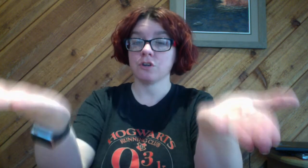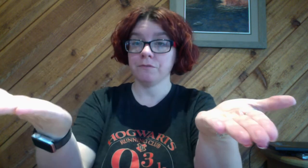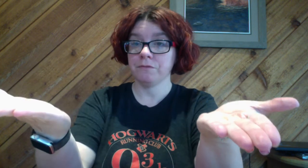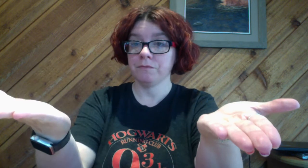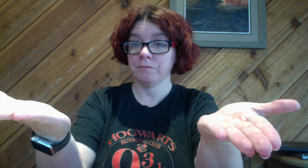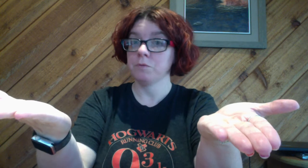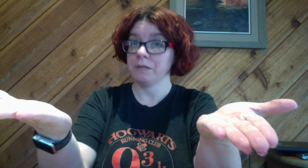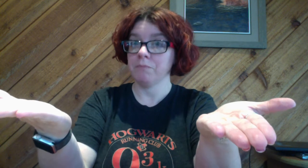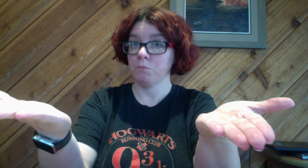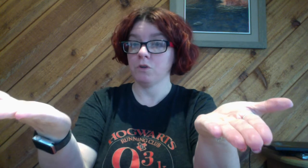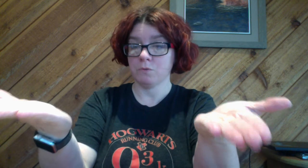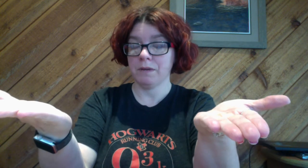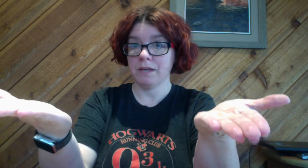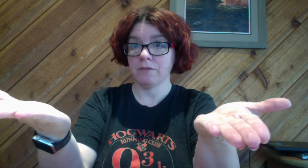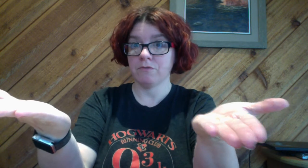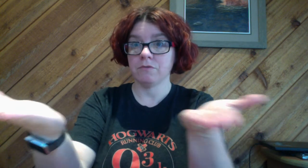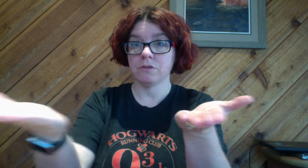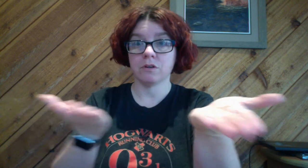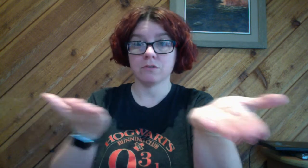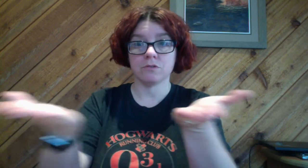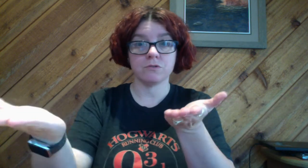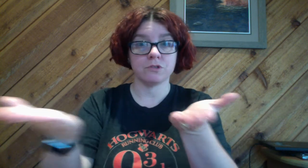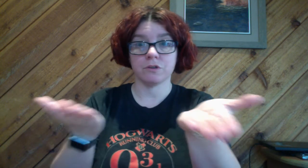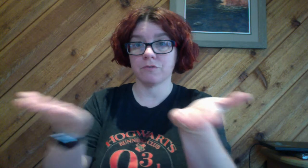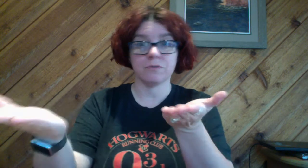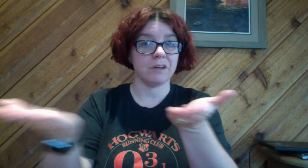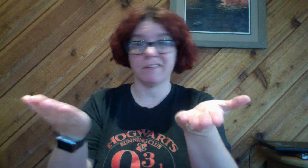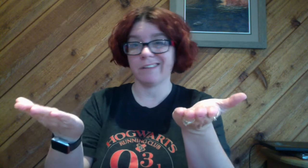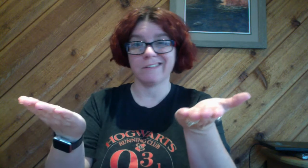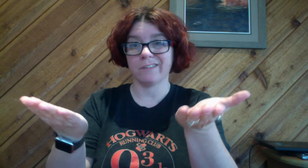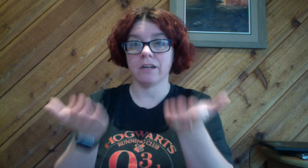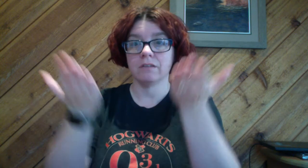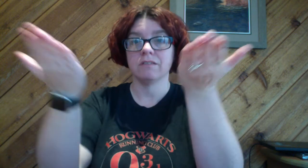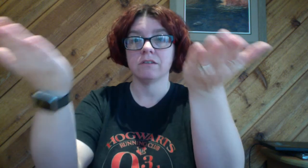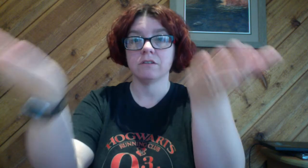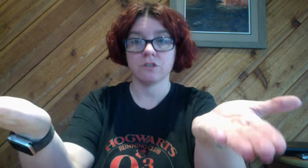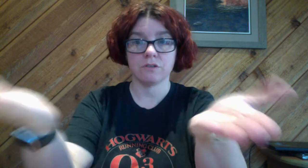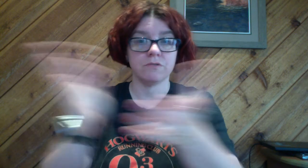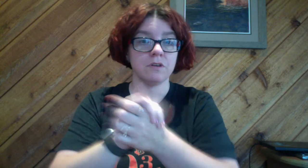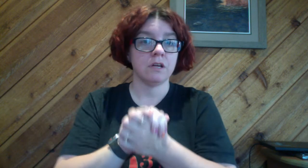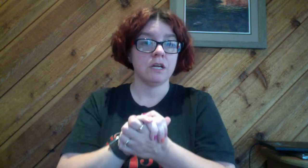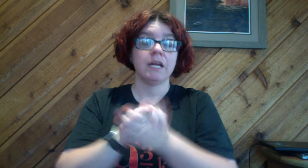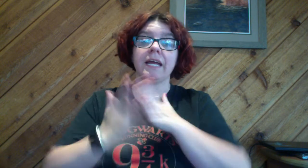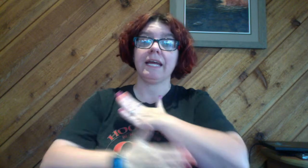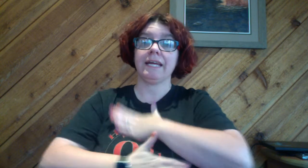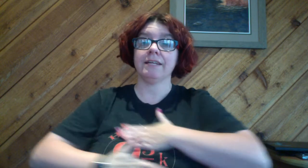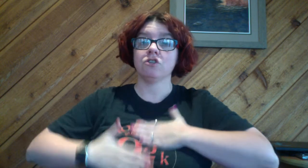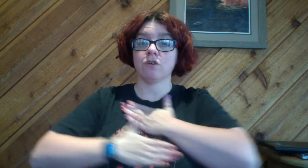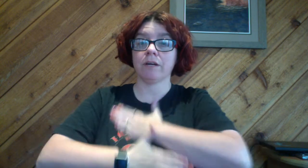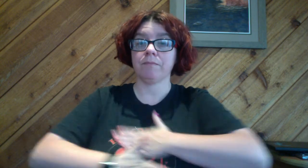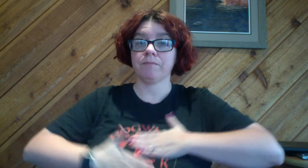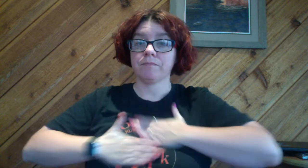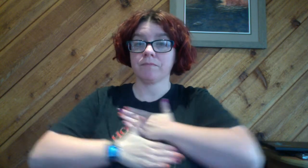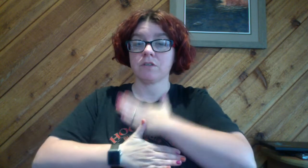Serve, which would be give. You could also do serve. I don't like to do that. Serve. Enjoy. So you're going to